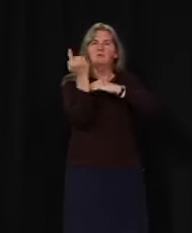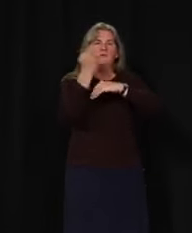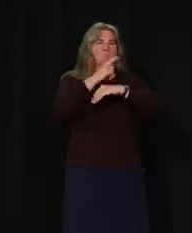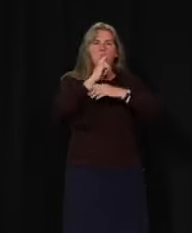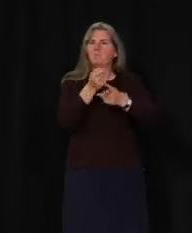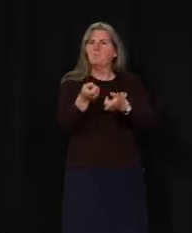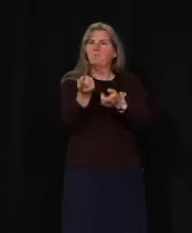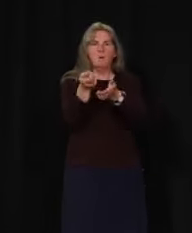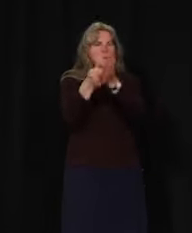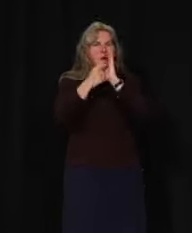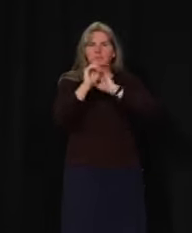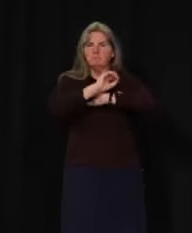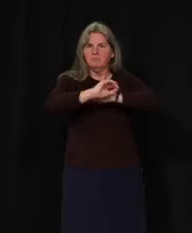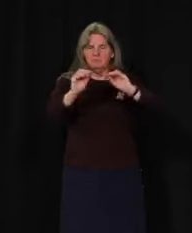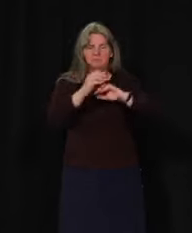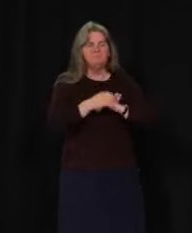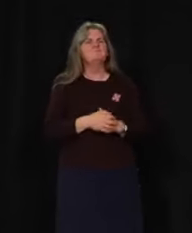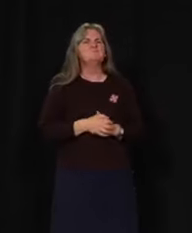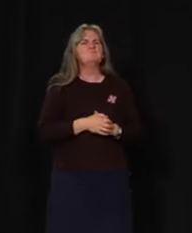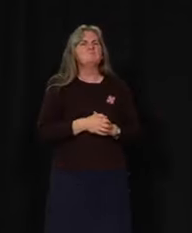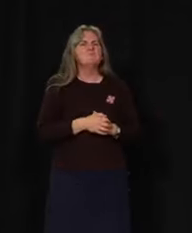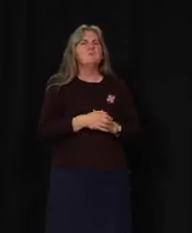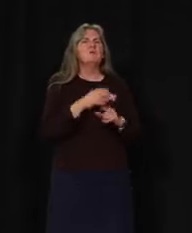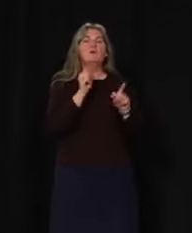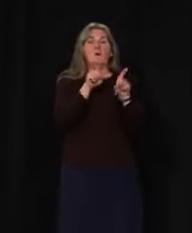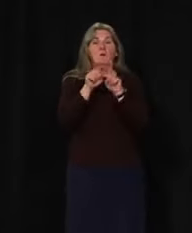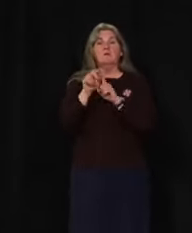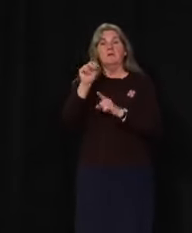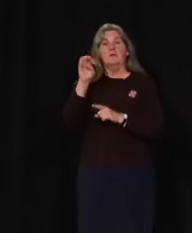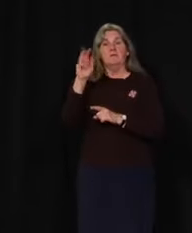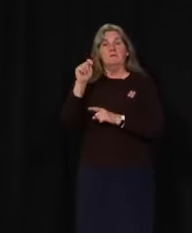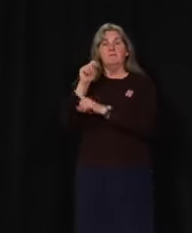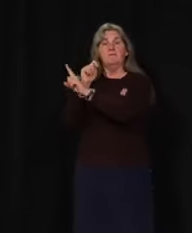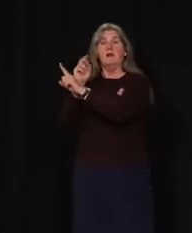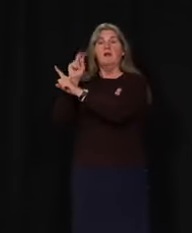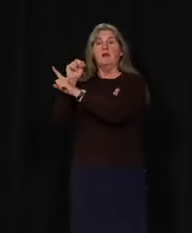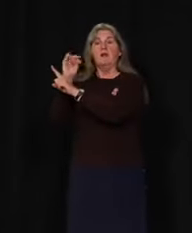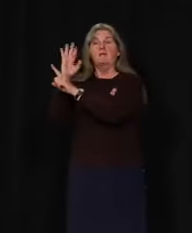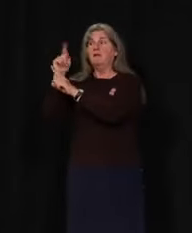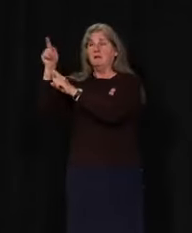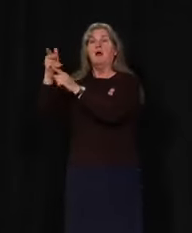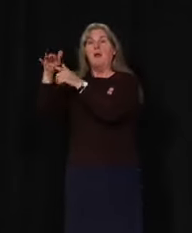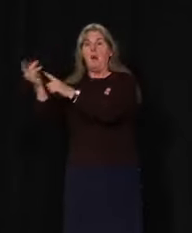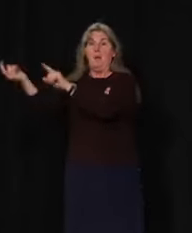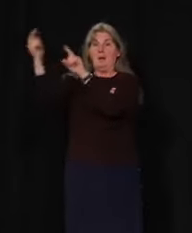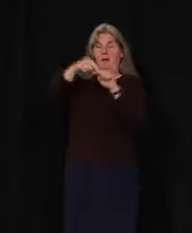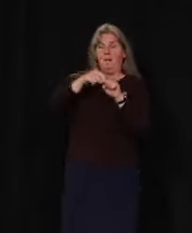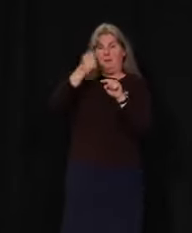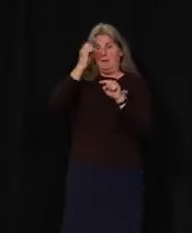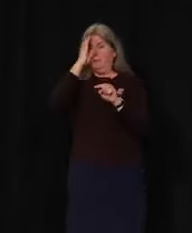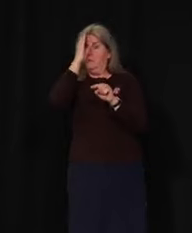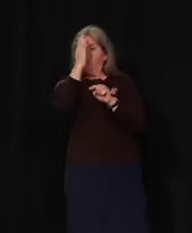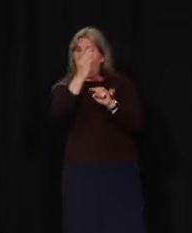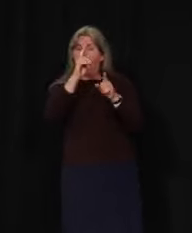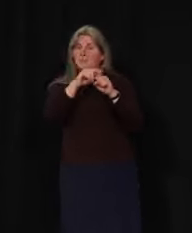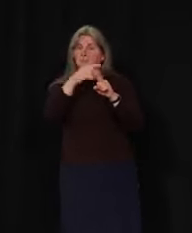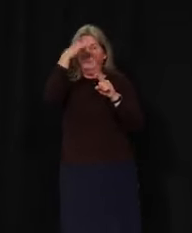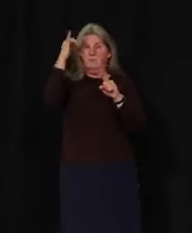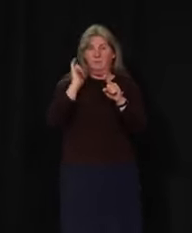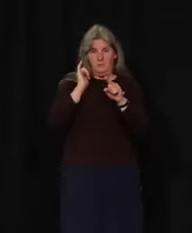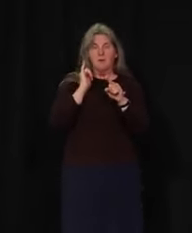In addition, our borders are opening to NWT and Nunavut. As long as travel is direct, we will not require